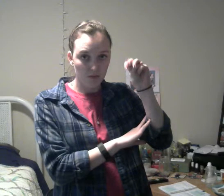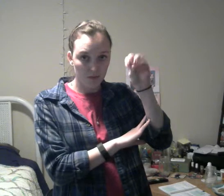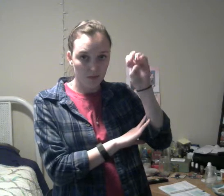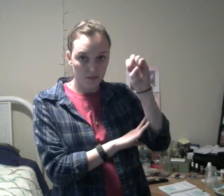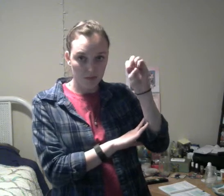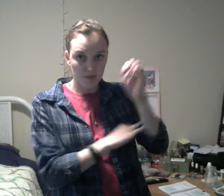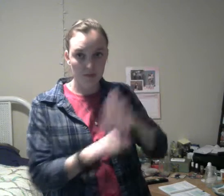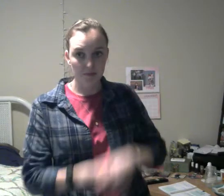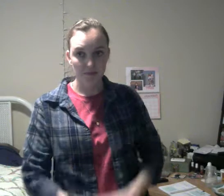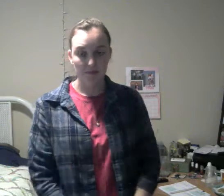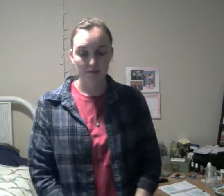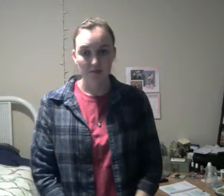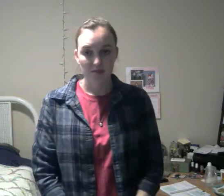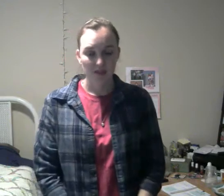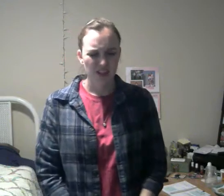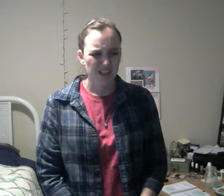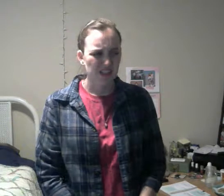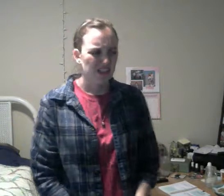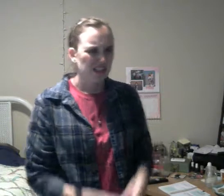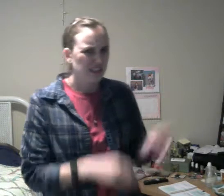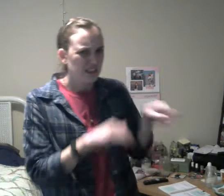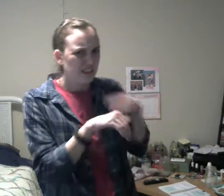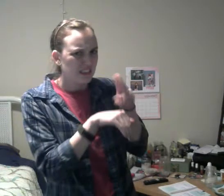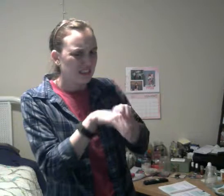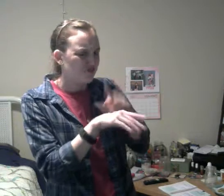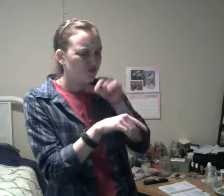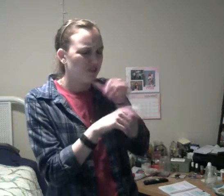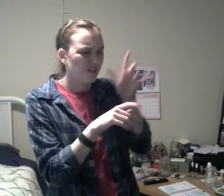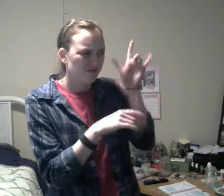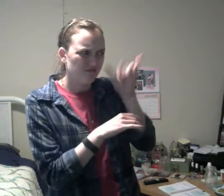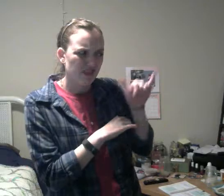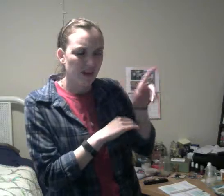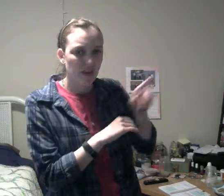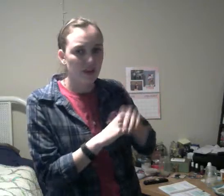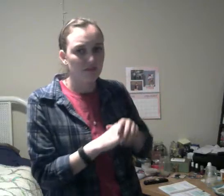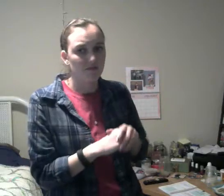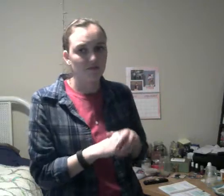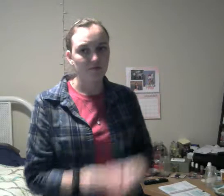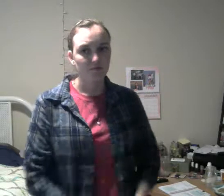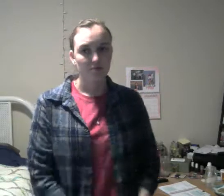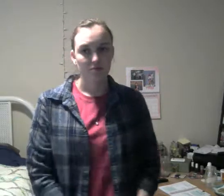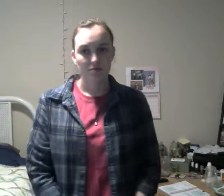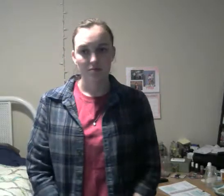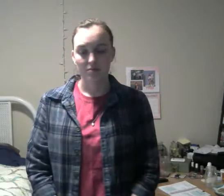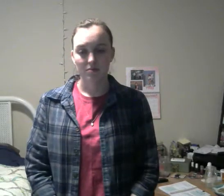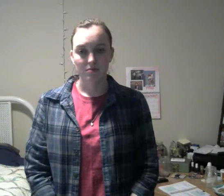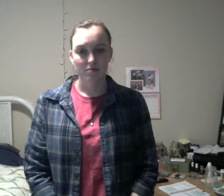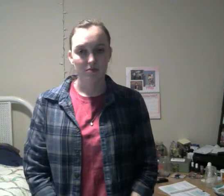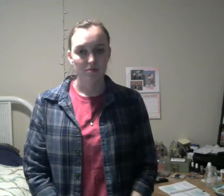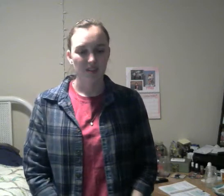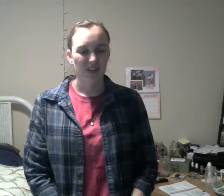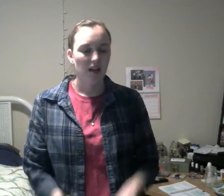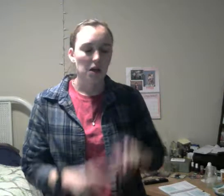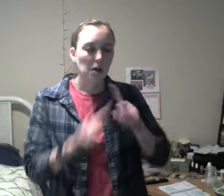Now, normally it doesn't look that way because it's going to be loose. It's not really going to coalesce until we get into prophase, but we sometimes just represent it that way. So if this is